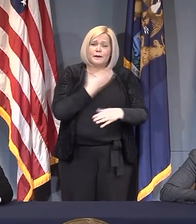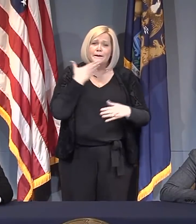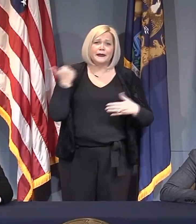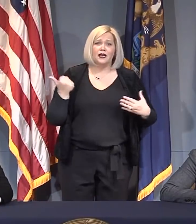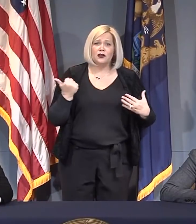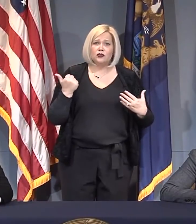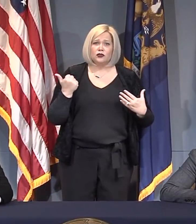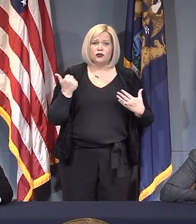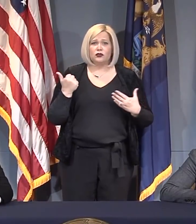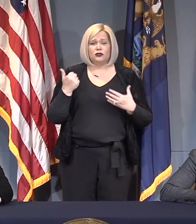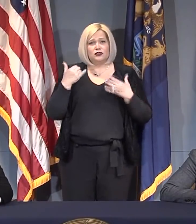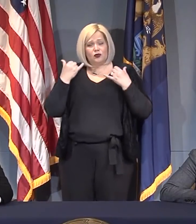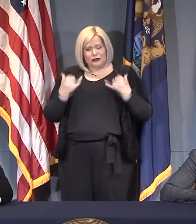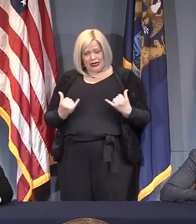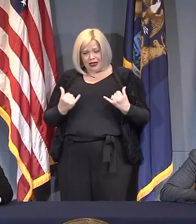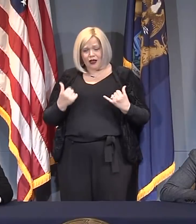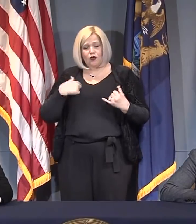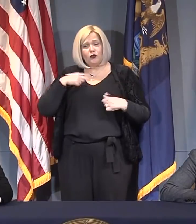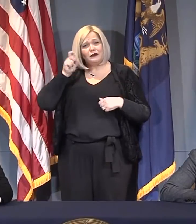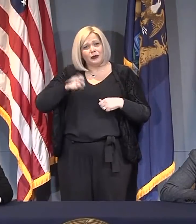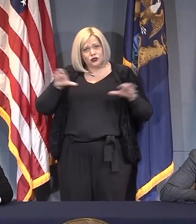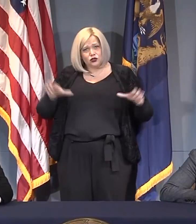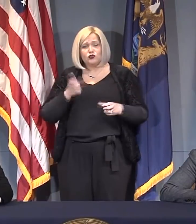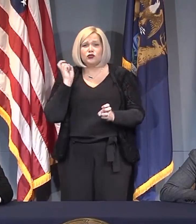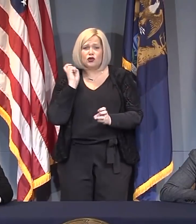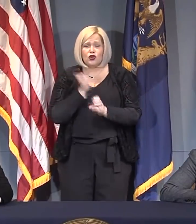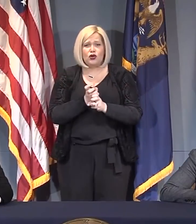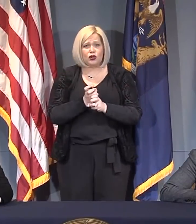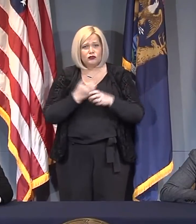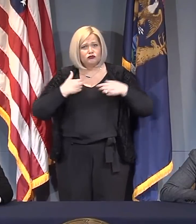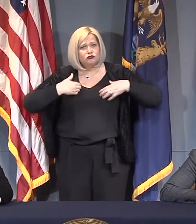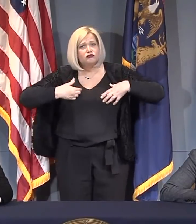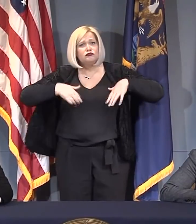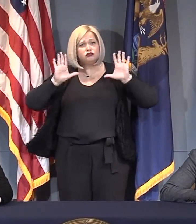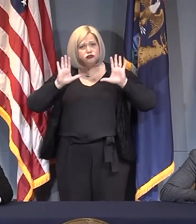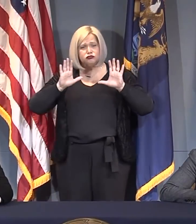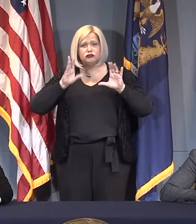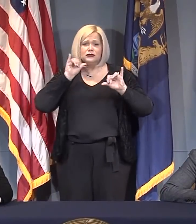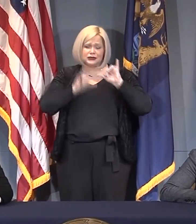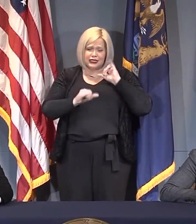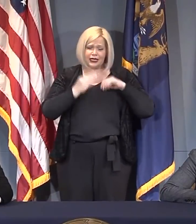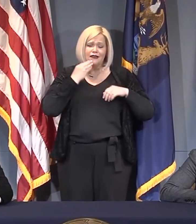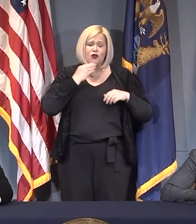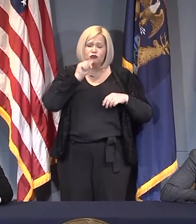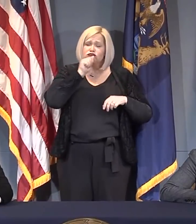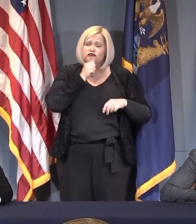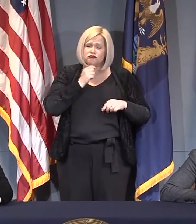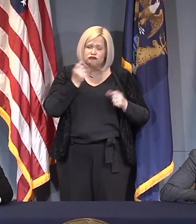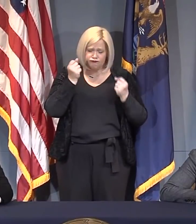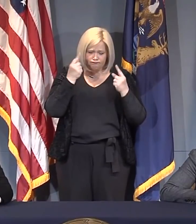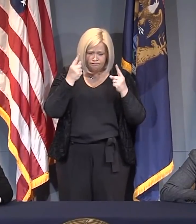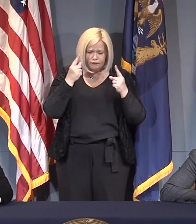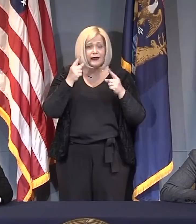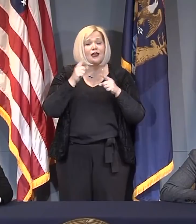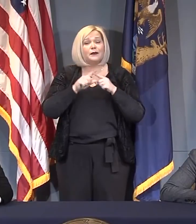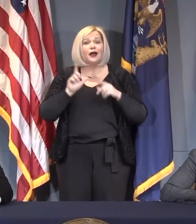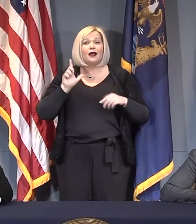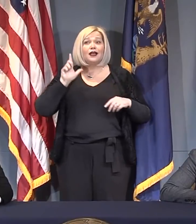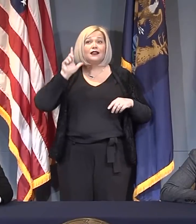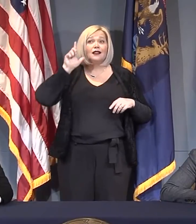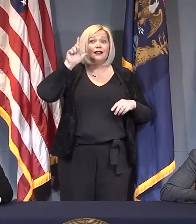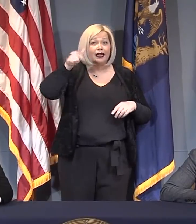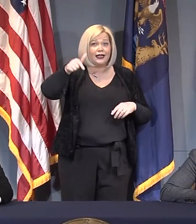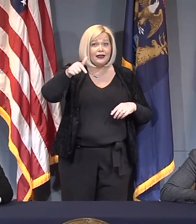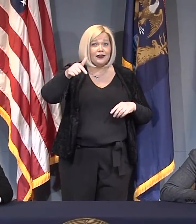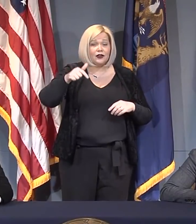have to do the hard sacrifice that we're asking, but we're all going to benefit when we see that